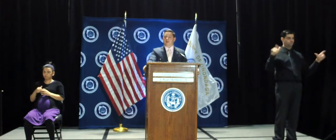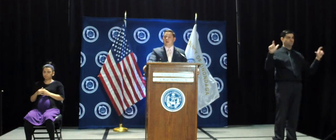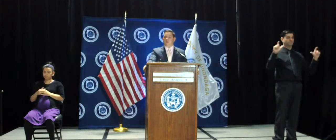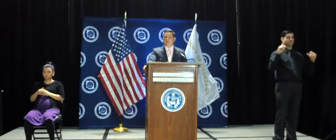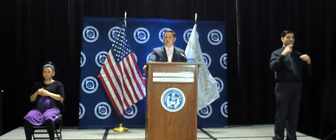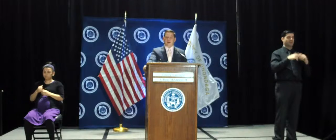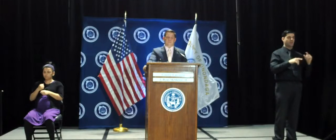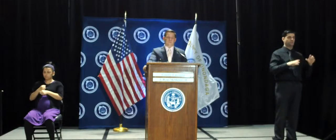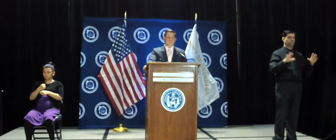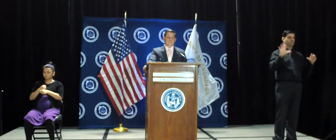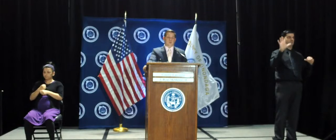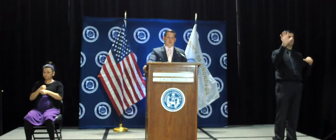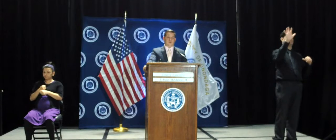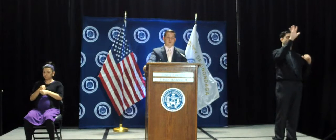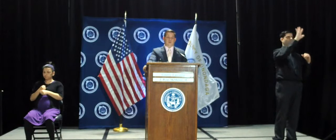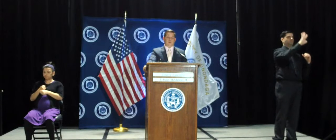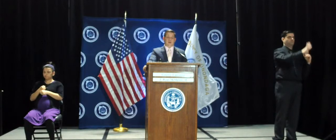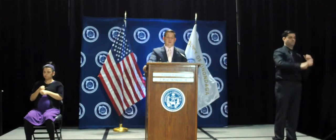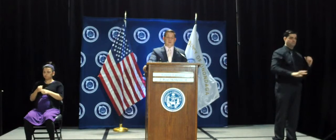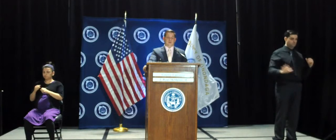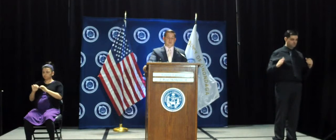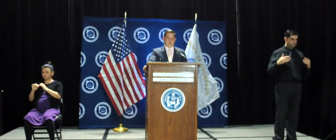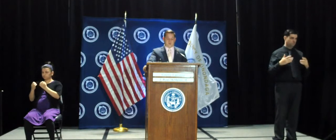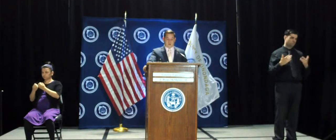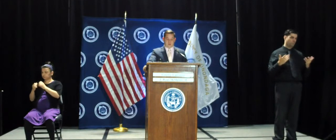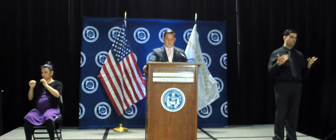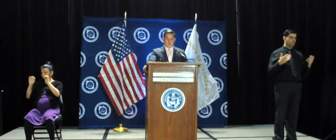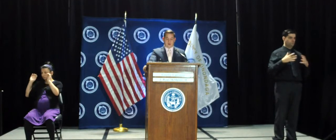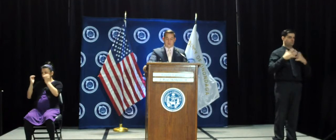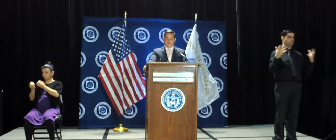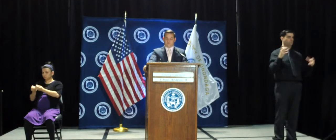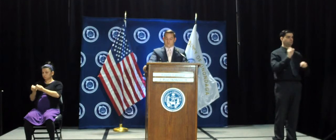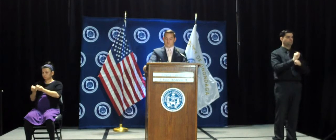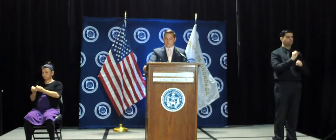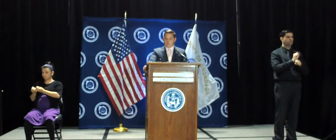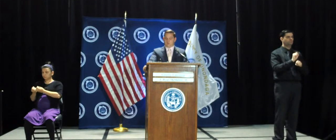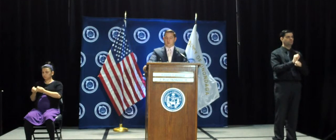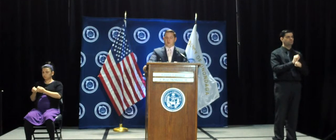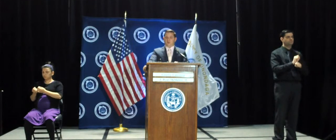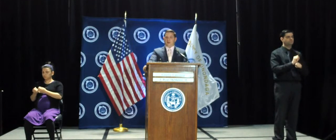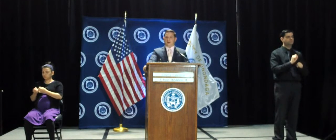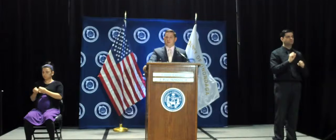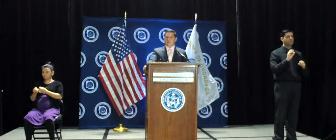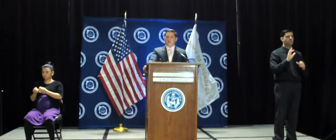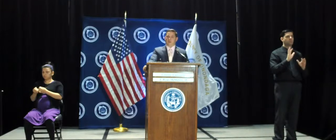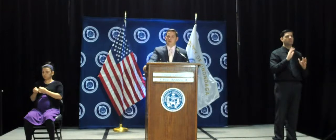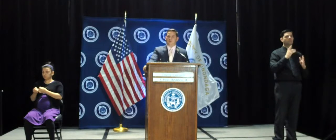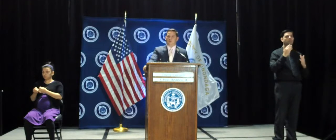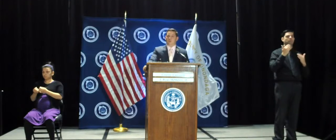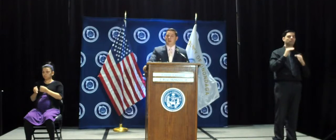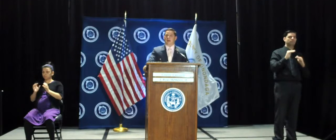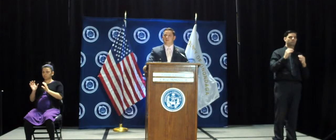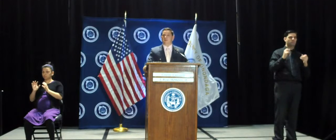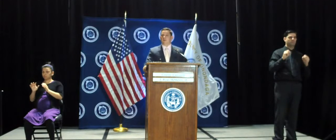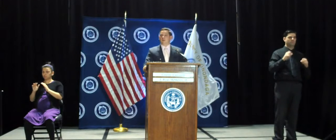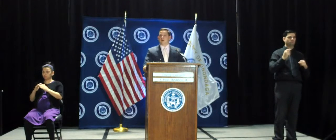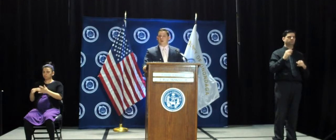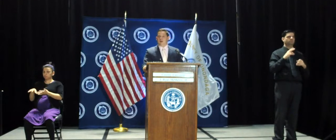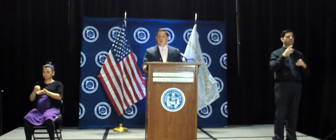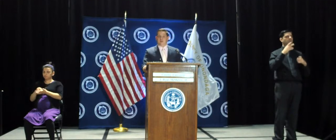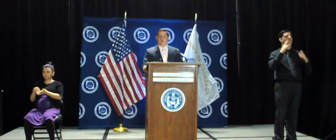a practicality to that. Certainly, I think if you have a large gathering, the sheriffs will